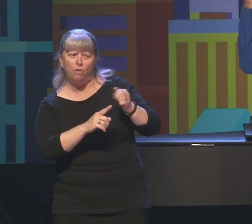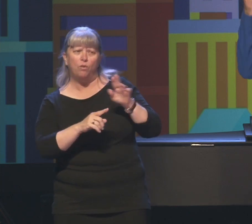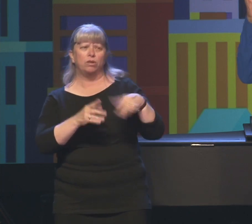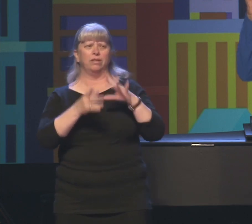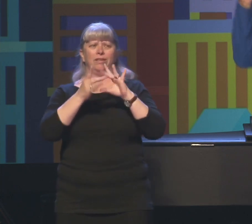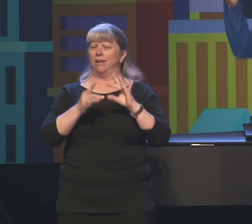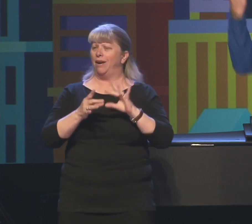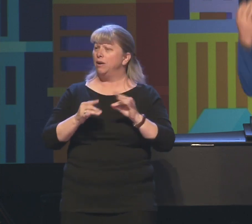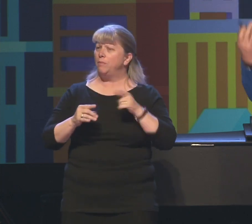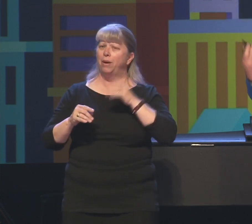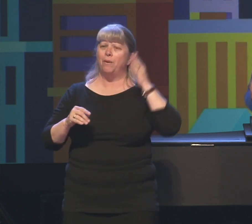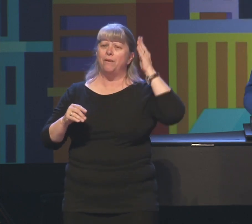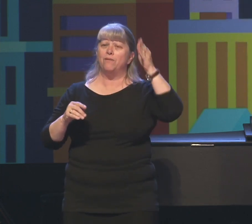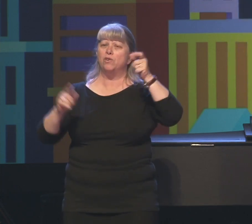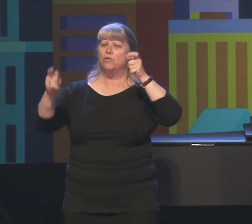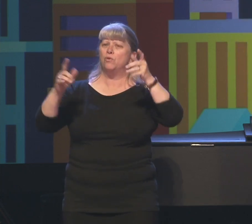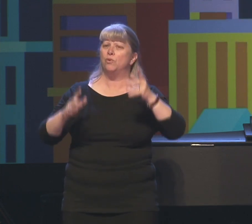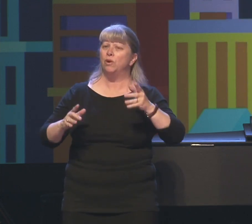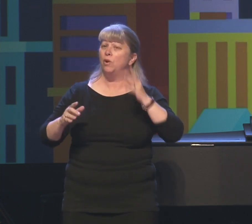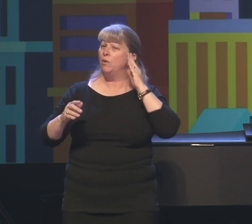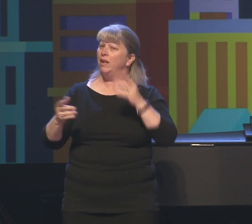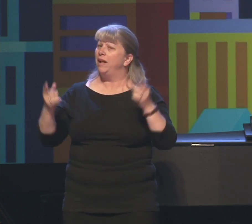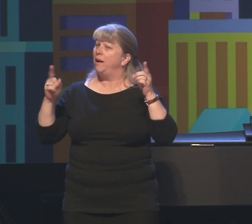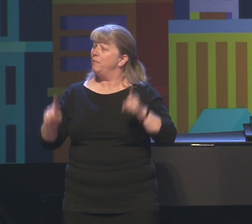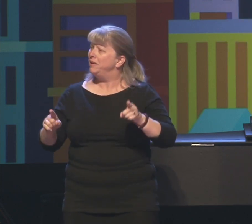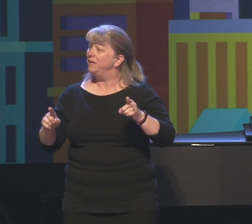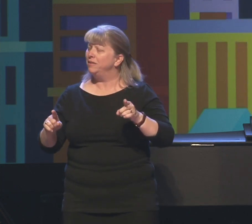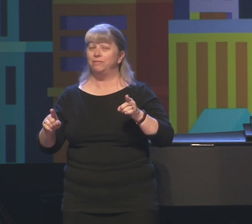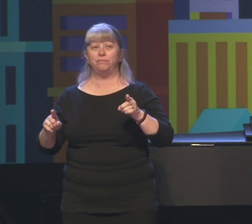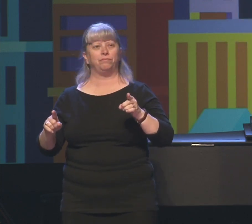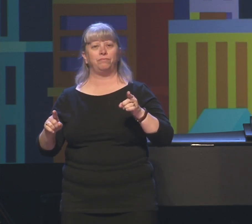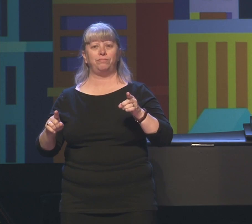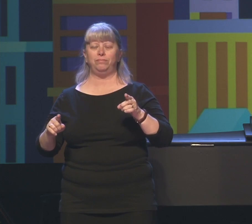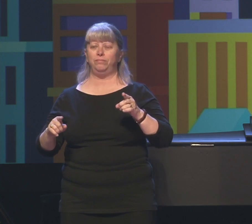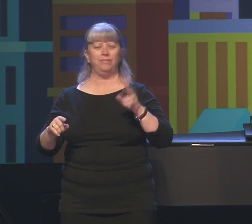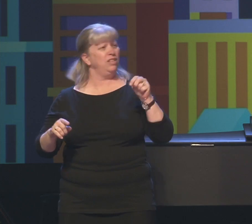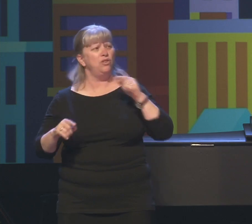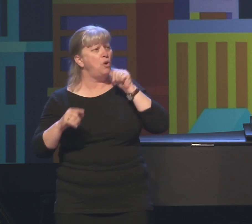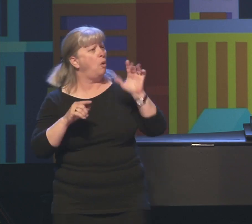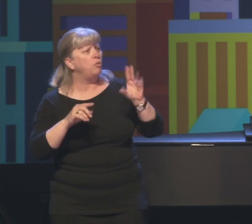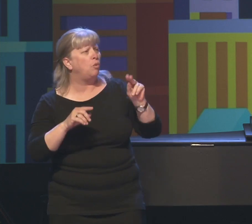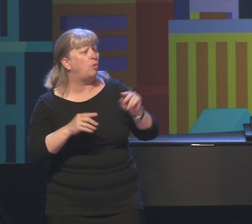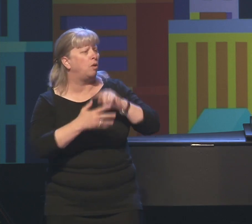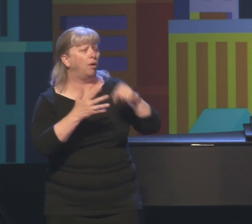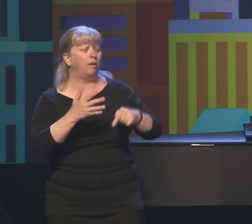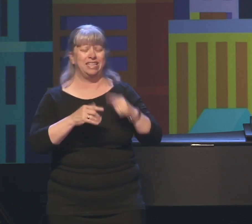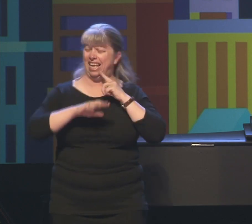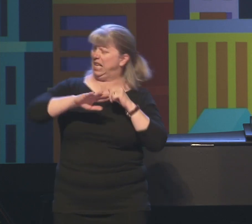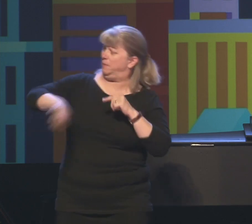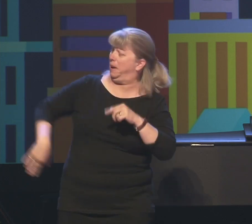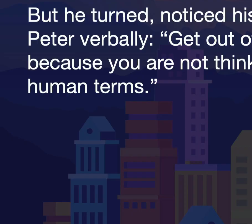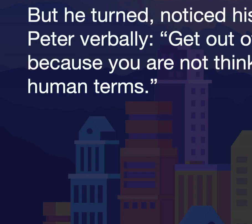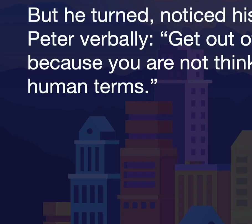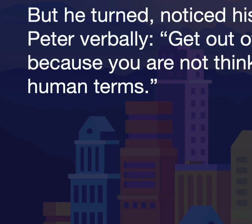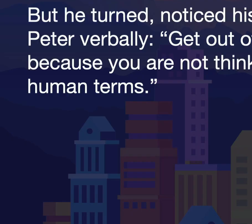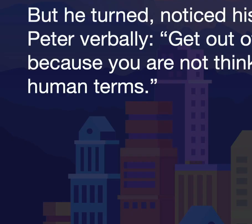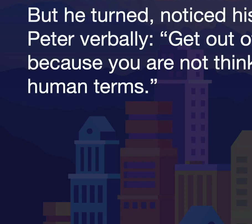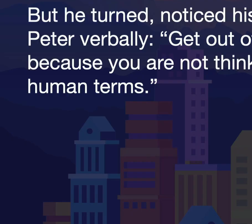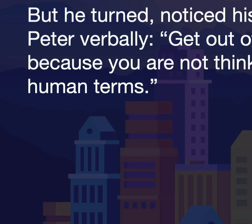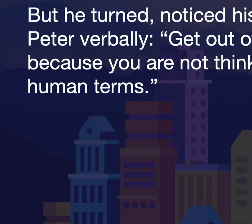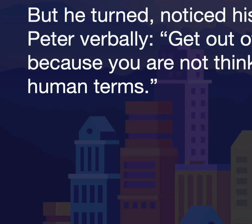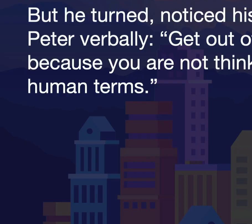about this future ruler that would come. And Peter says, no, that's not how it's going to work. And Jesus says, get behind me. He says, you're not thinking